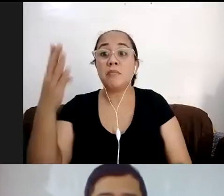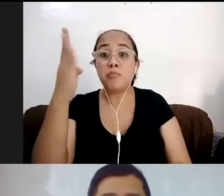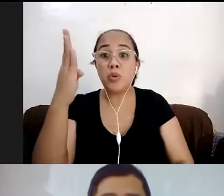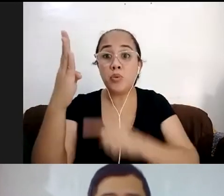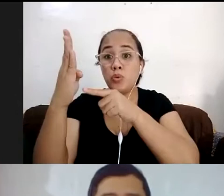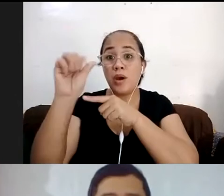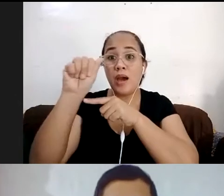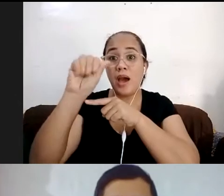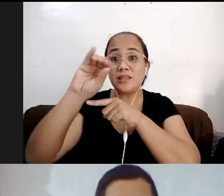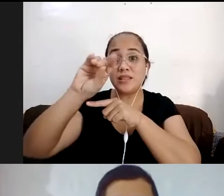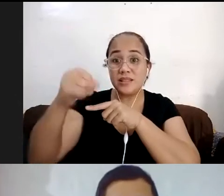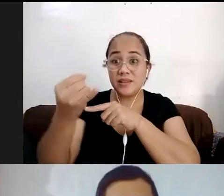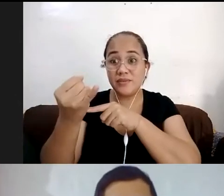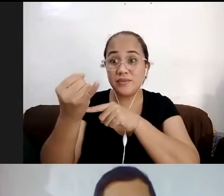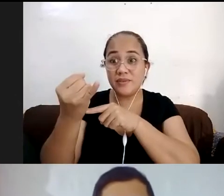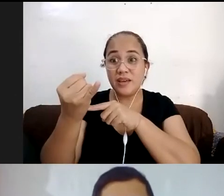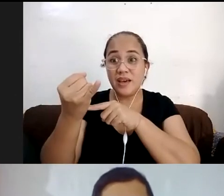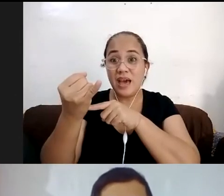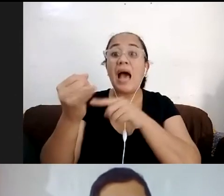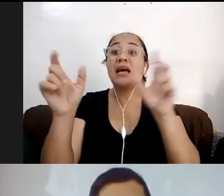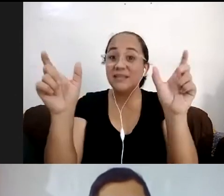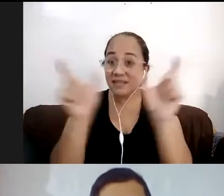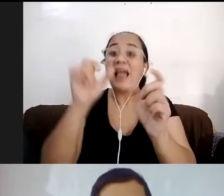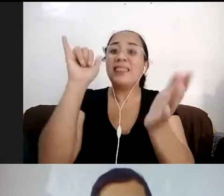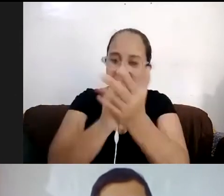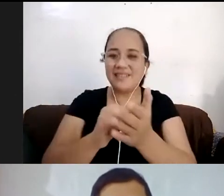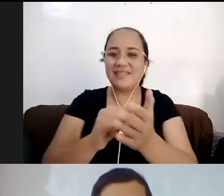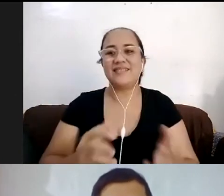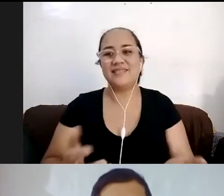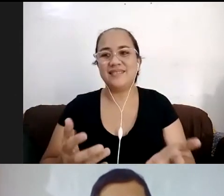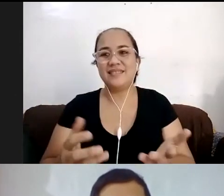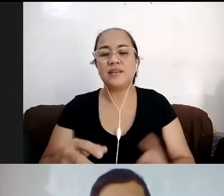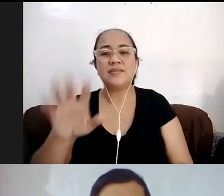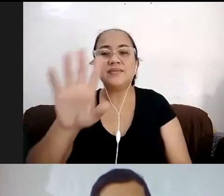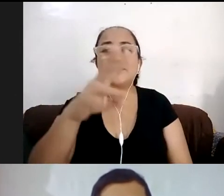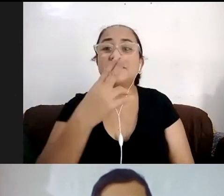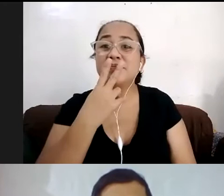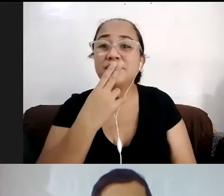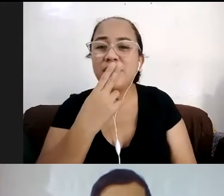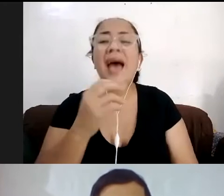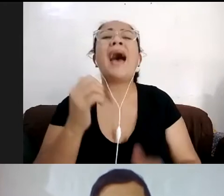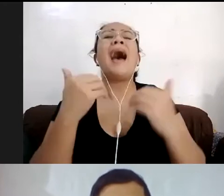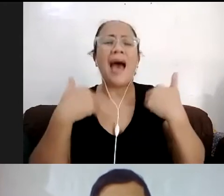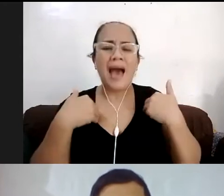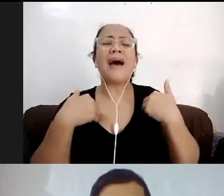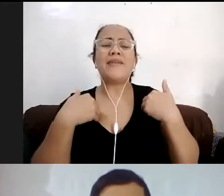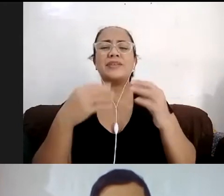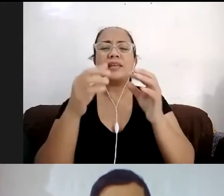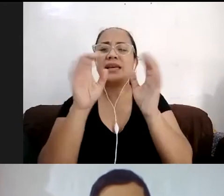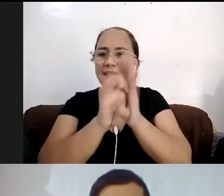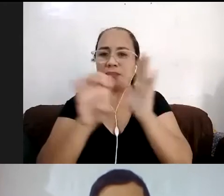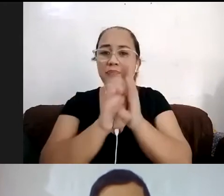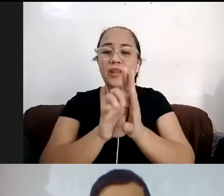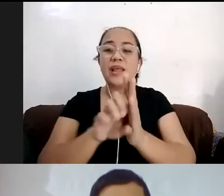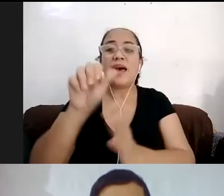main part. So that is an adjective phrase. So Marvin, there are examples of adjective phrases